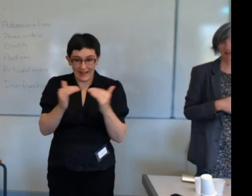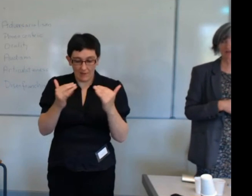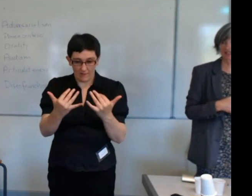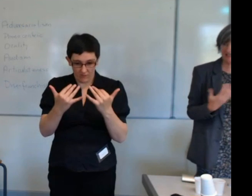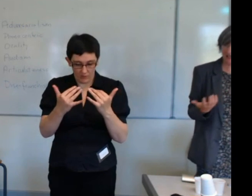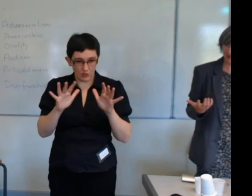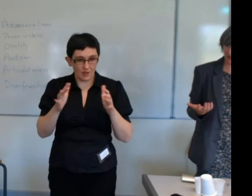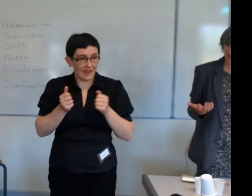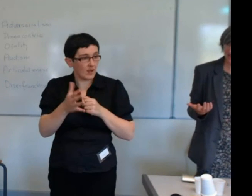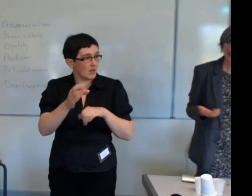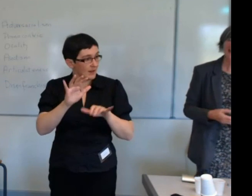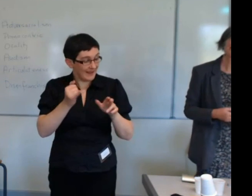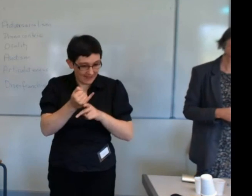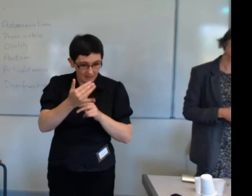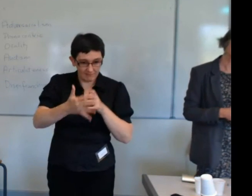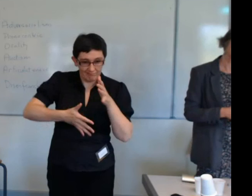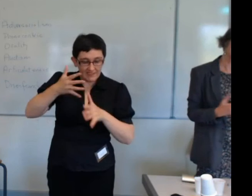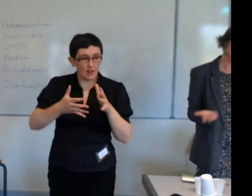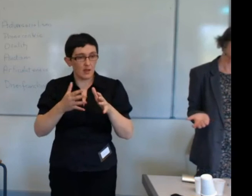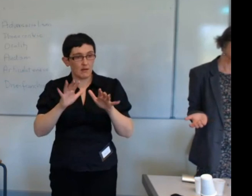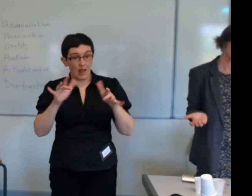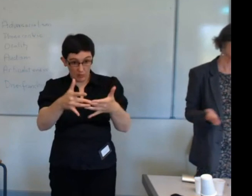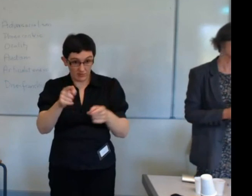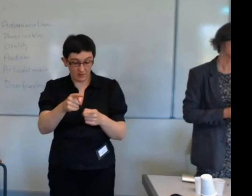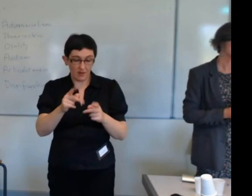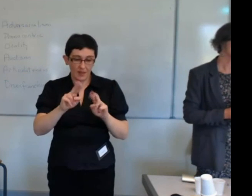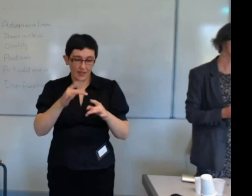available in sign language, that can make a difference. So I hope you